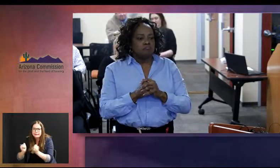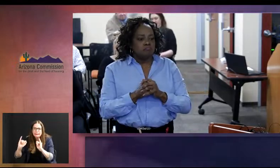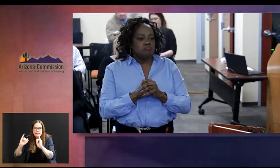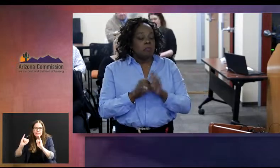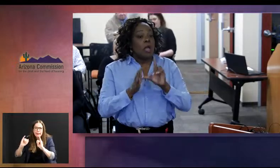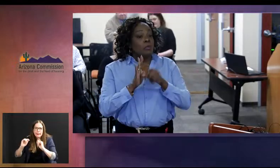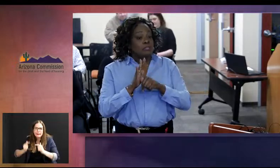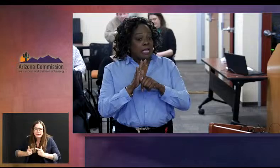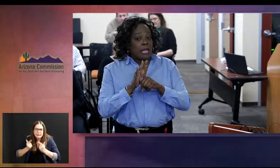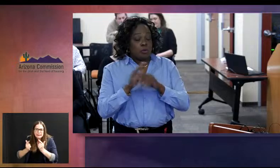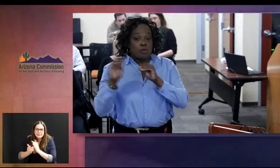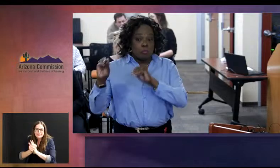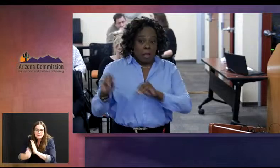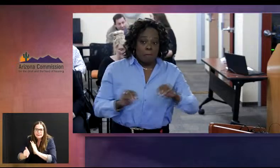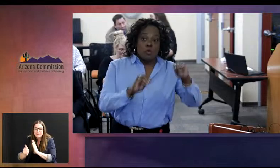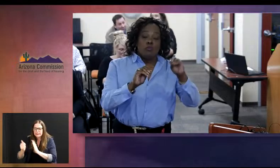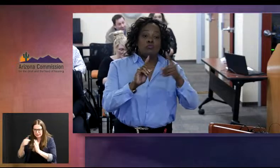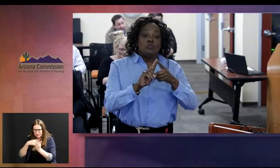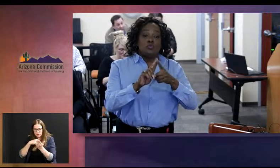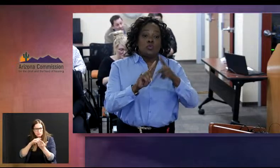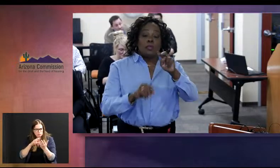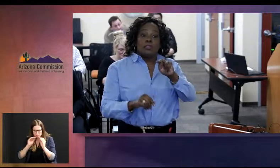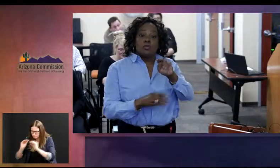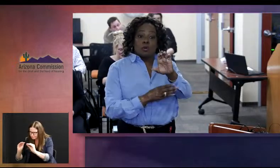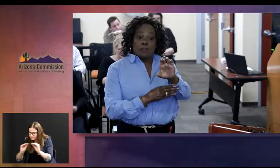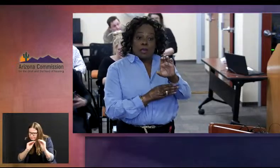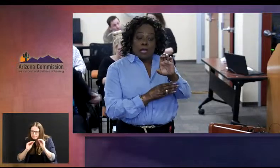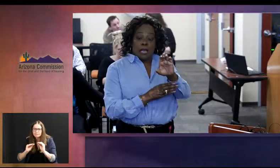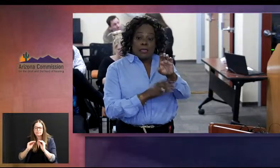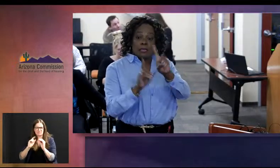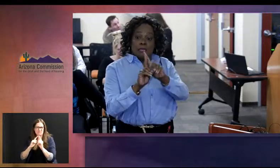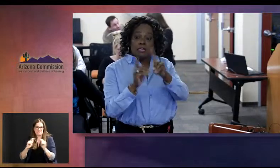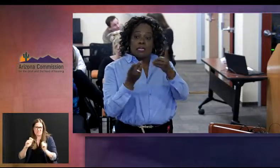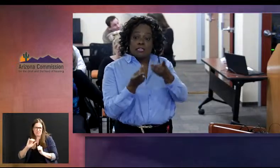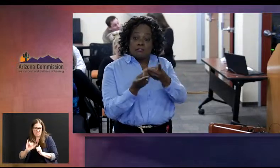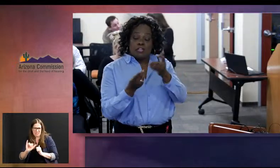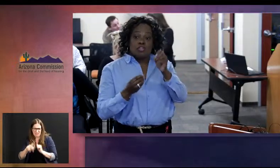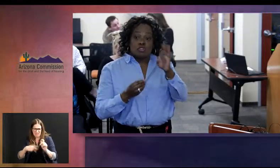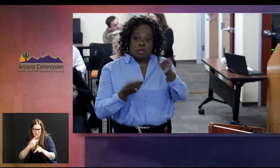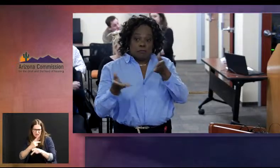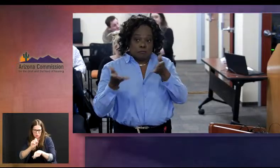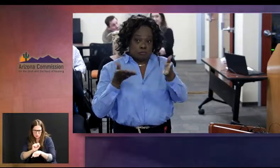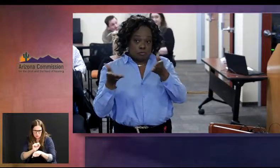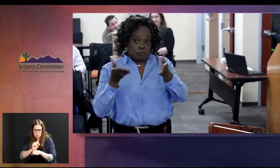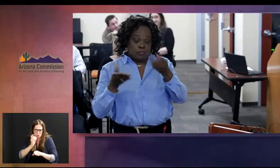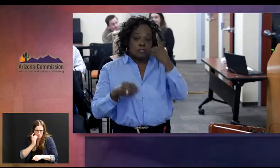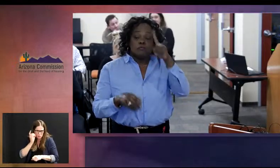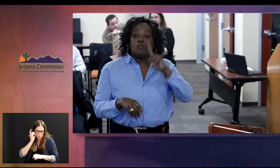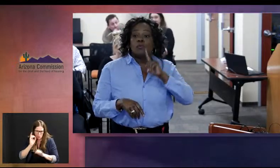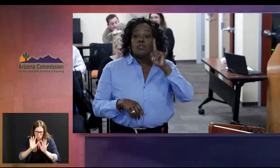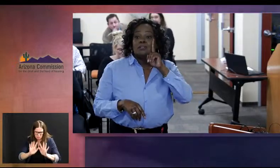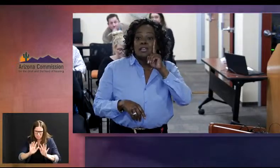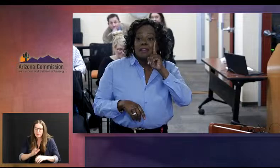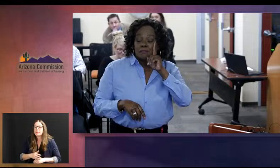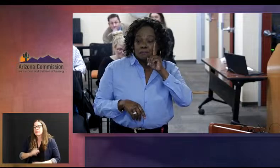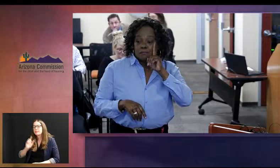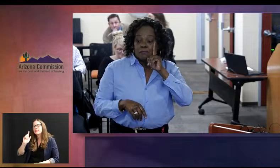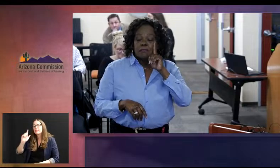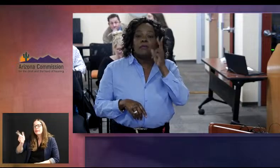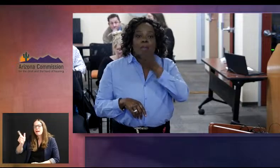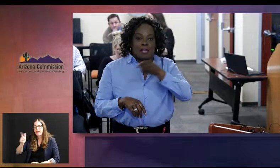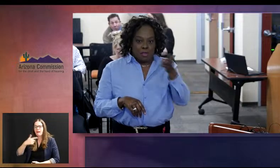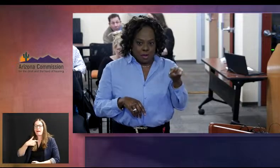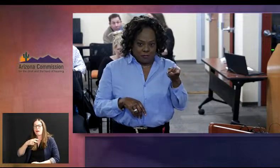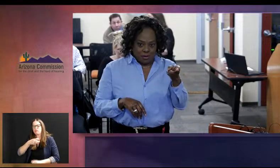so forth. It was later when I moved to the North Carolina Department of Services for